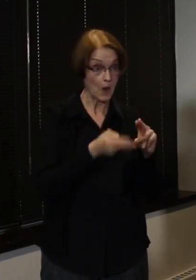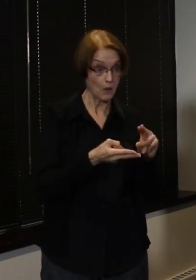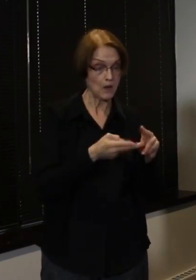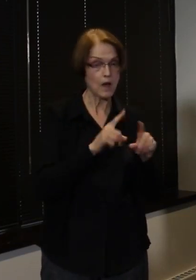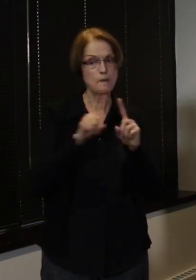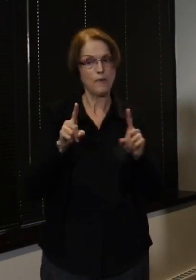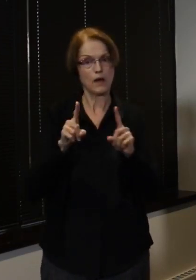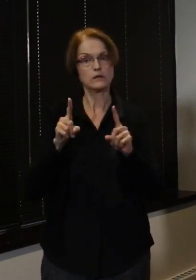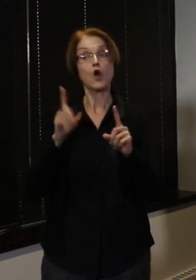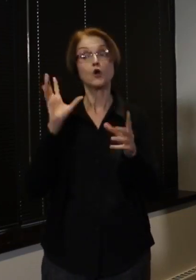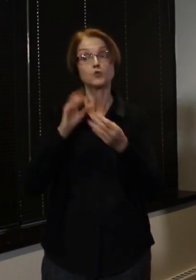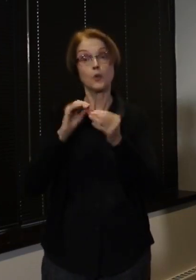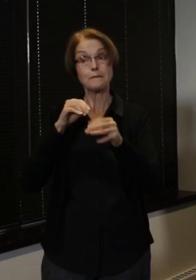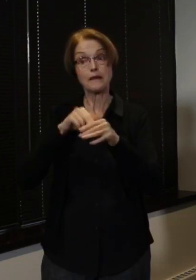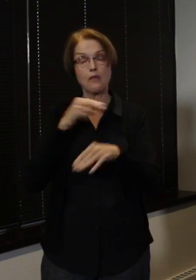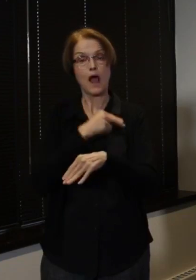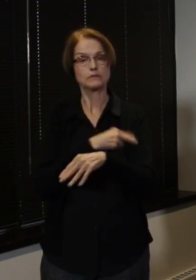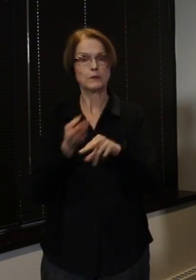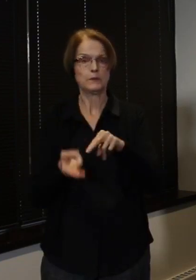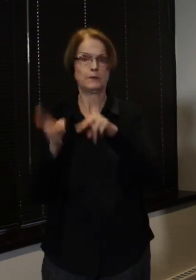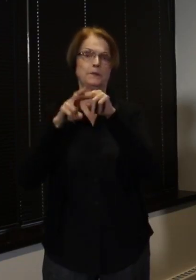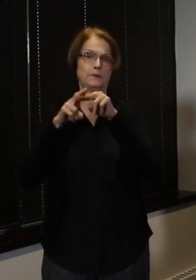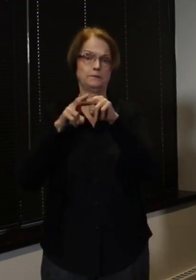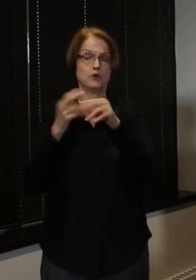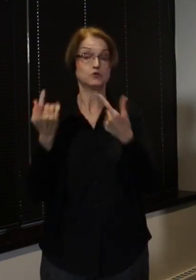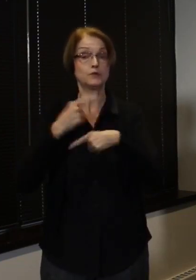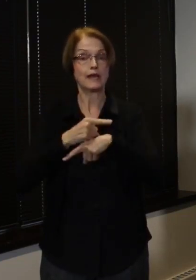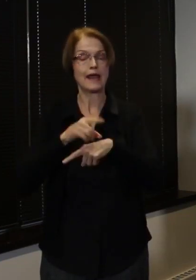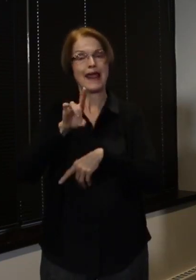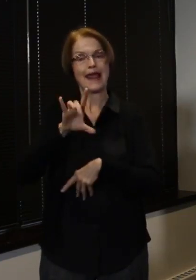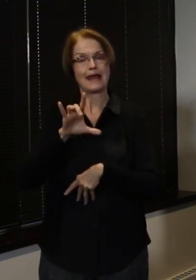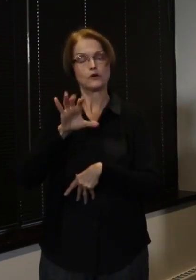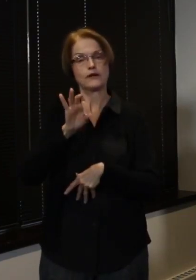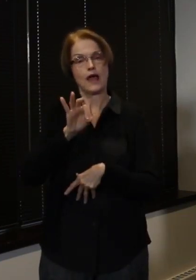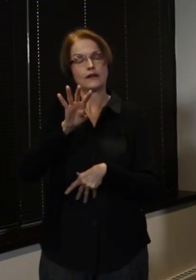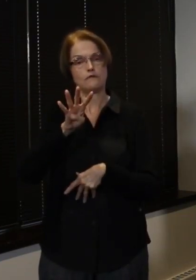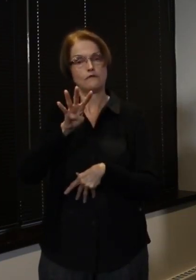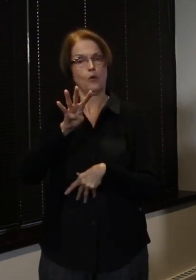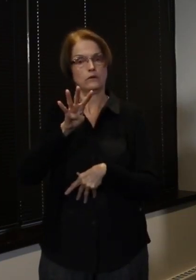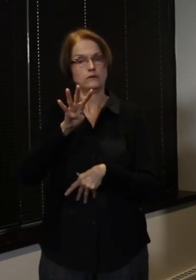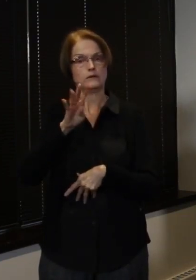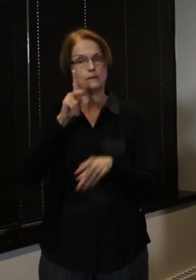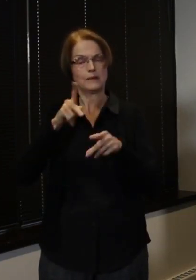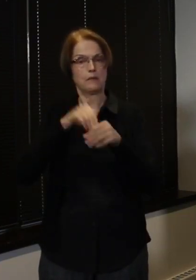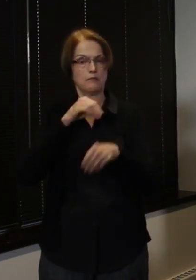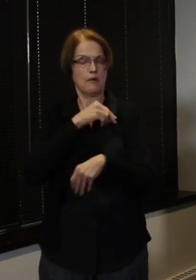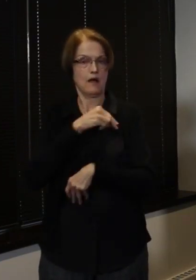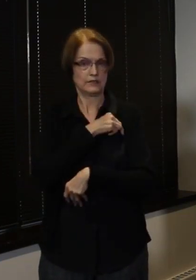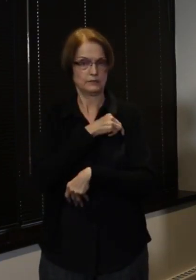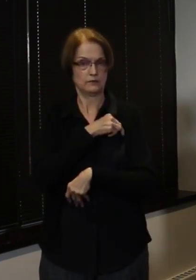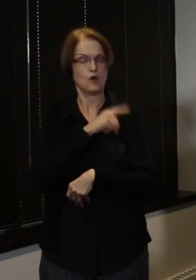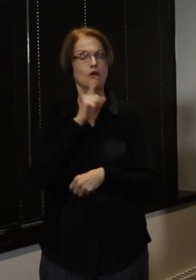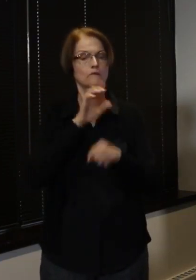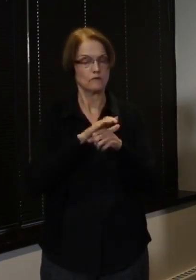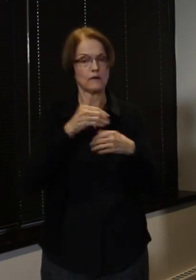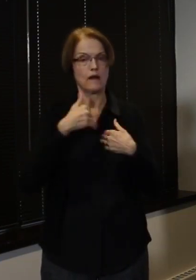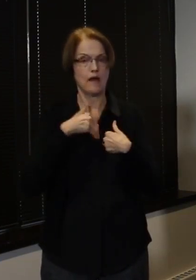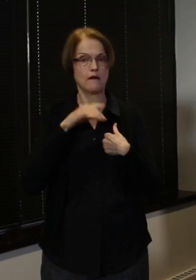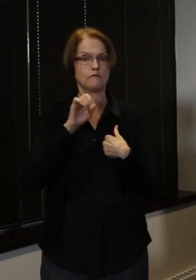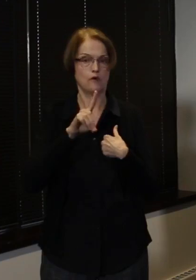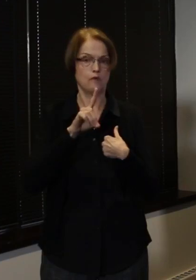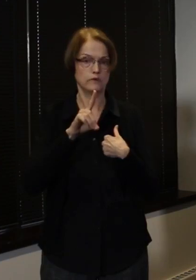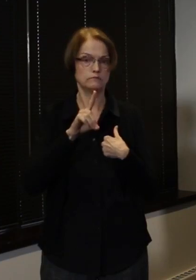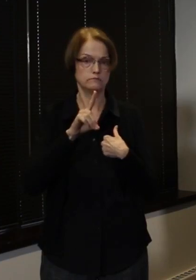up significantly. Today we're reporting 894 hospitalizations with confirmed COVID